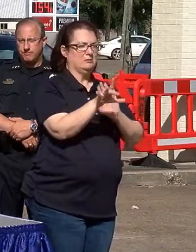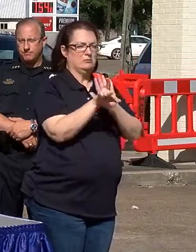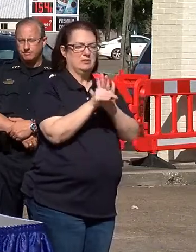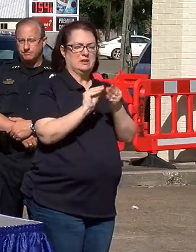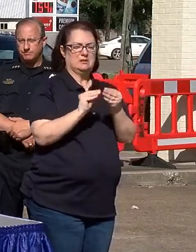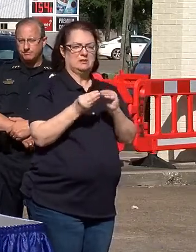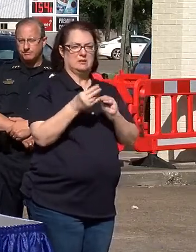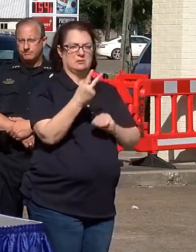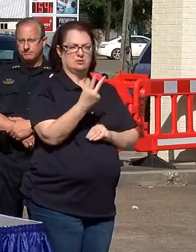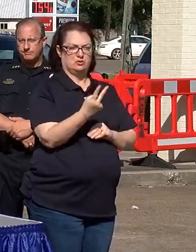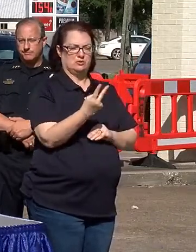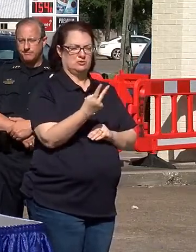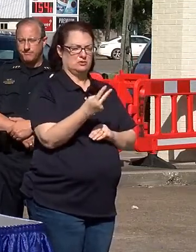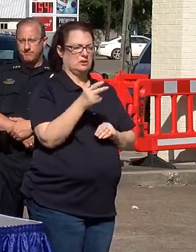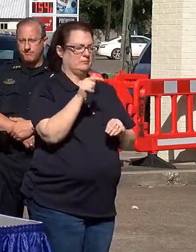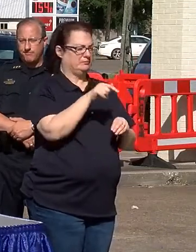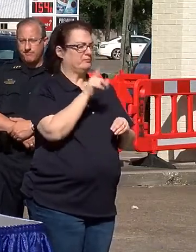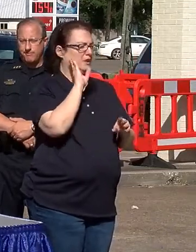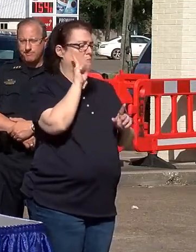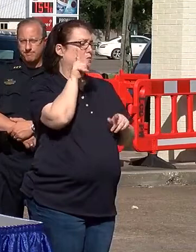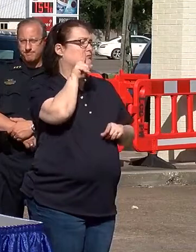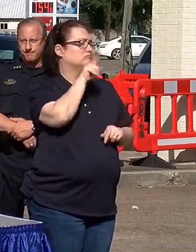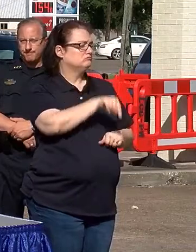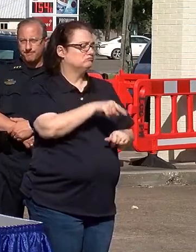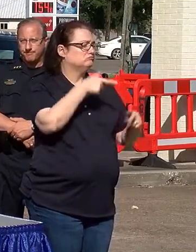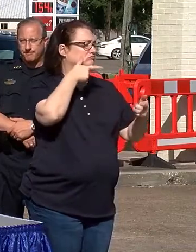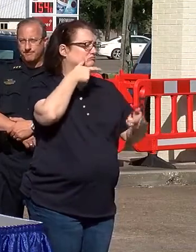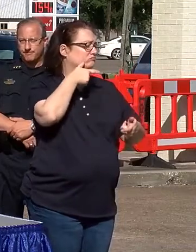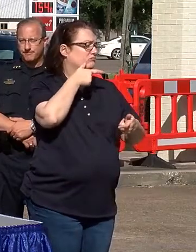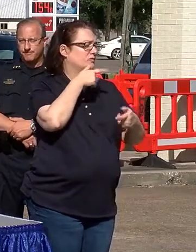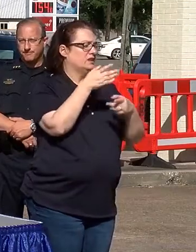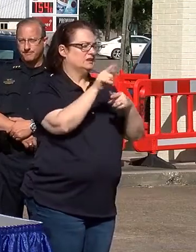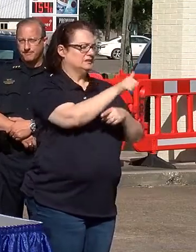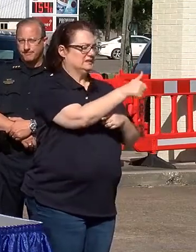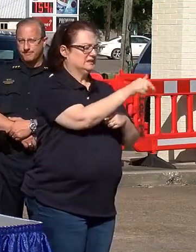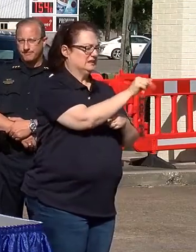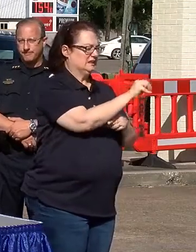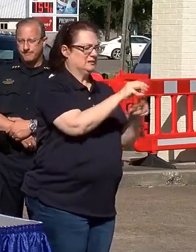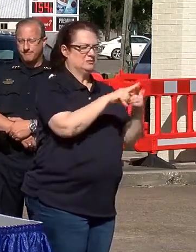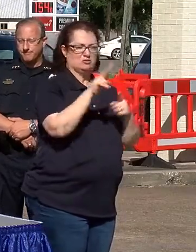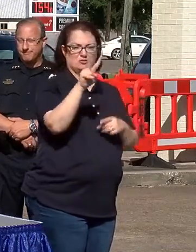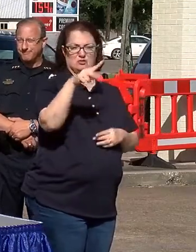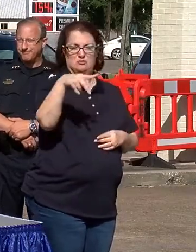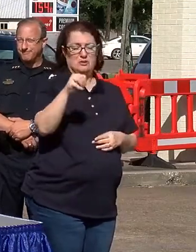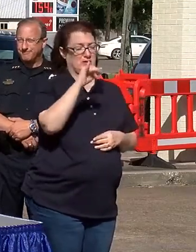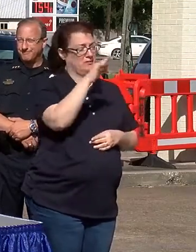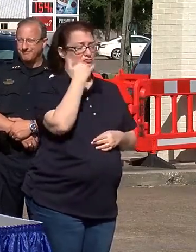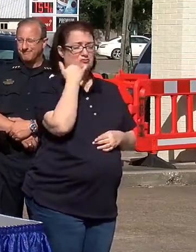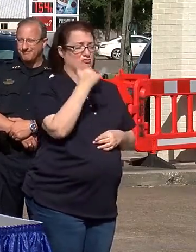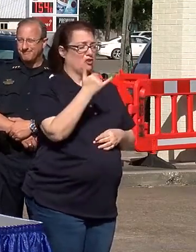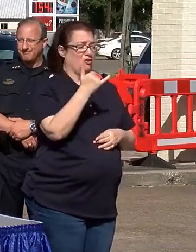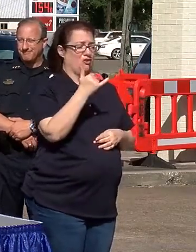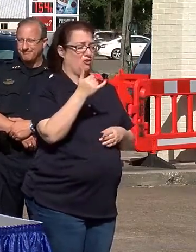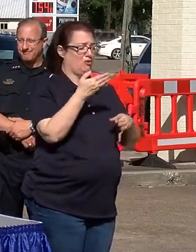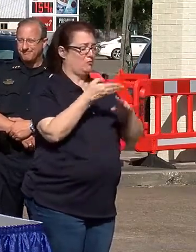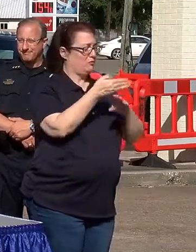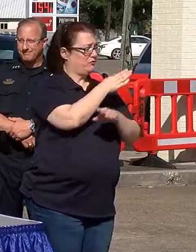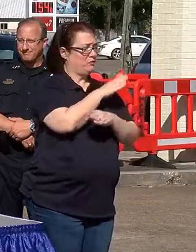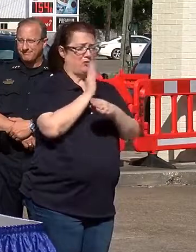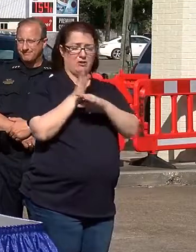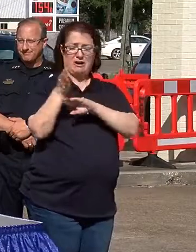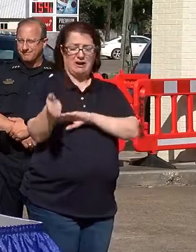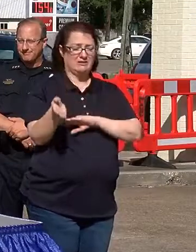The lines are staffed between 10 a.m. and 2 p.m. If you call outside of these hours, please leave a message with your phone